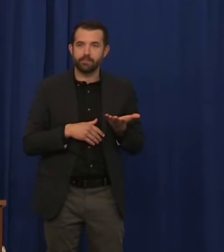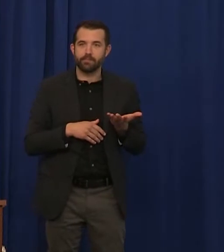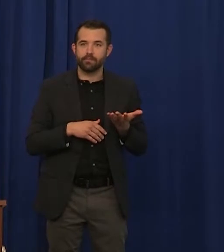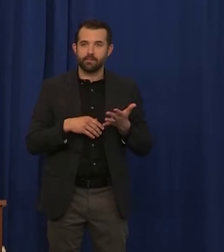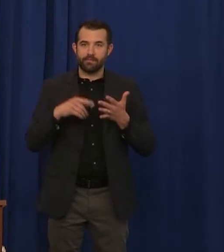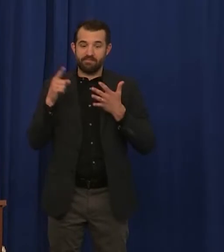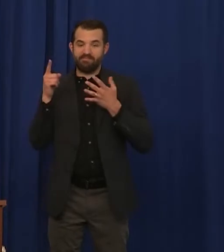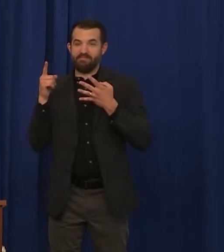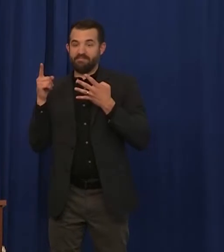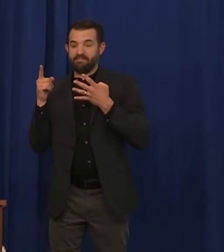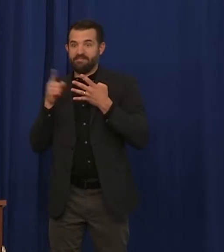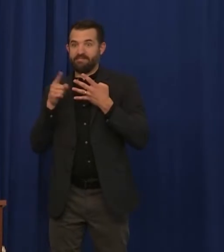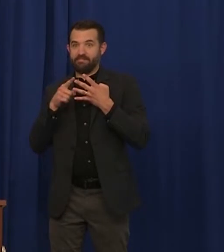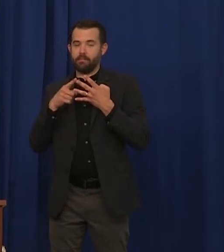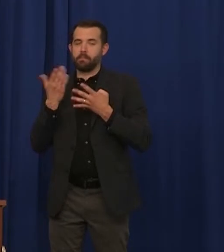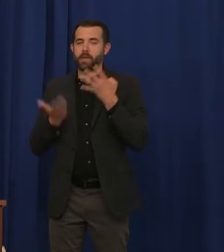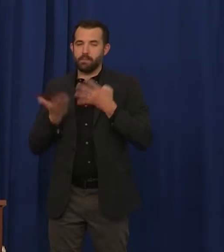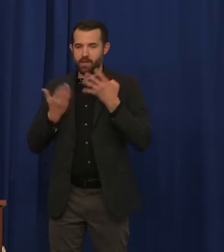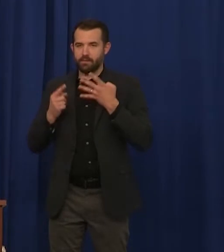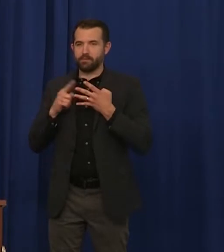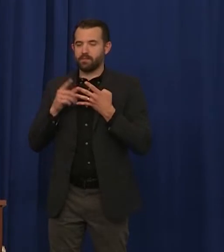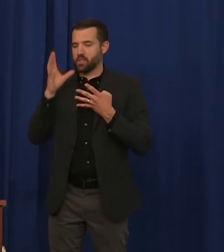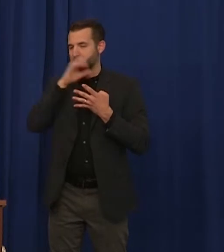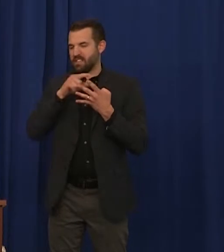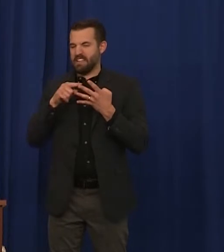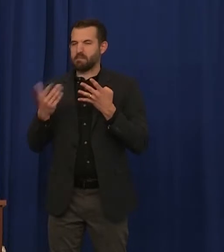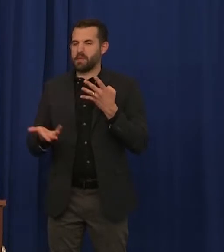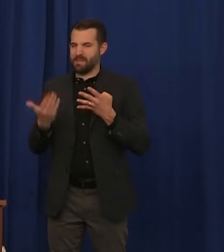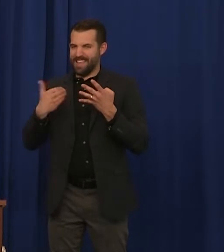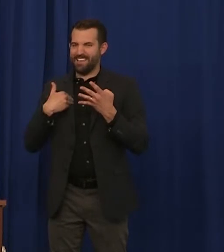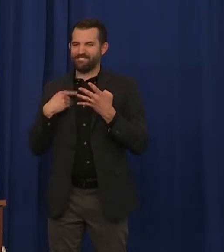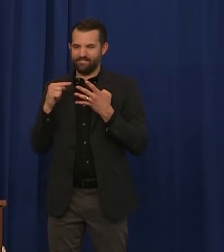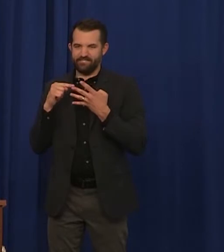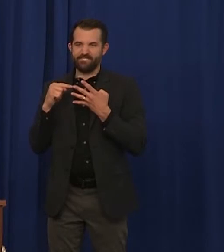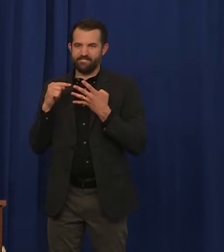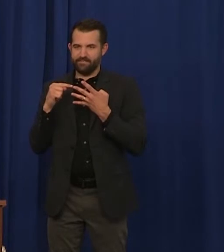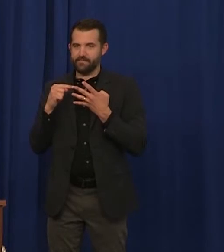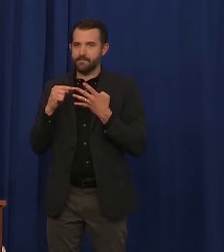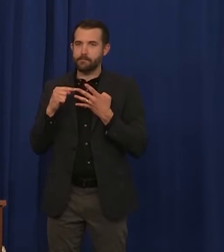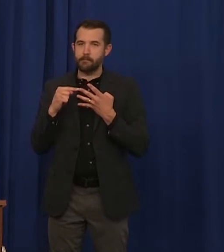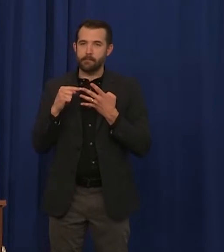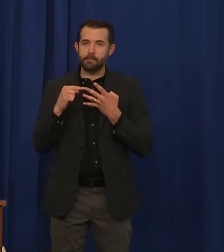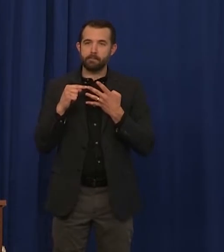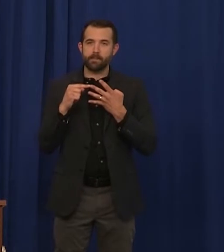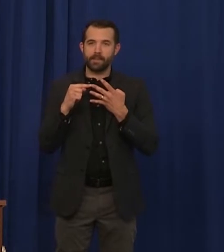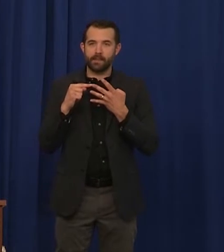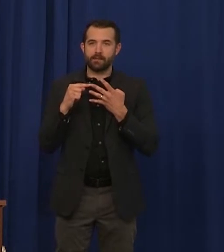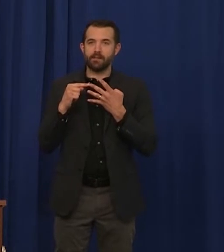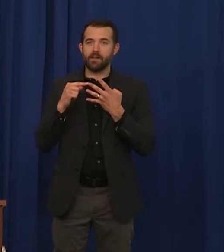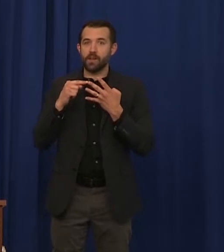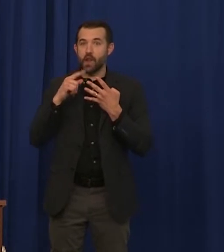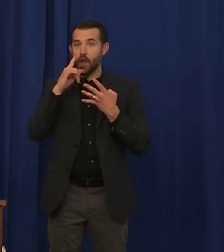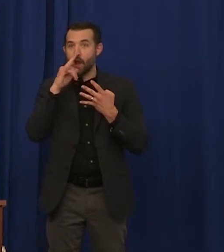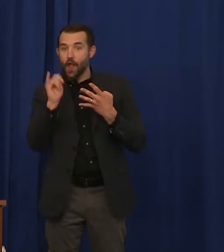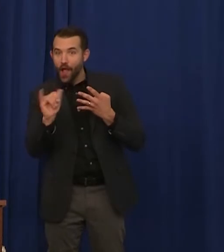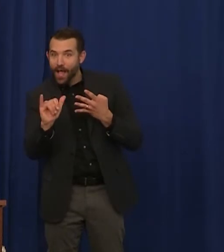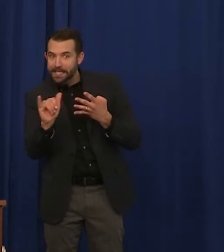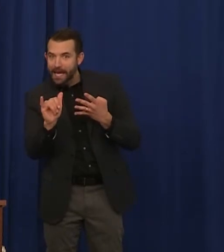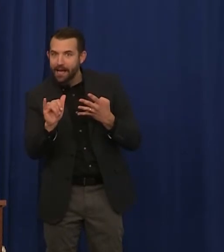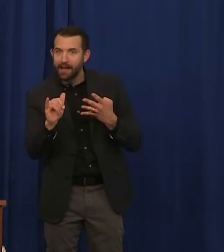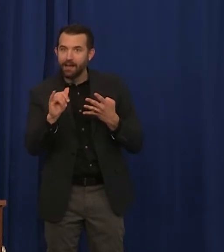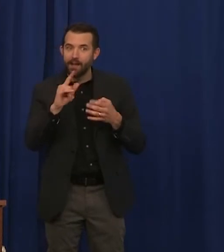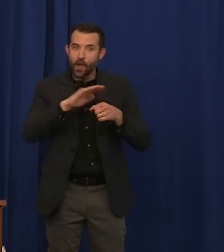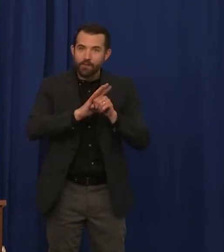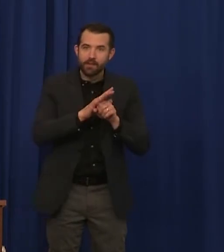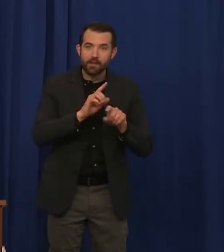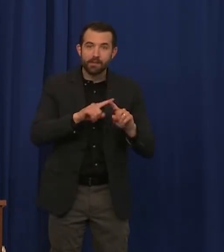lab test, but in this case, it looks like a case, behaves like a case, it's got all the symptoms of a case. We label it